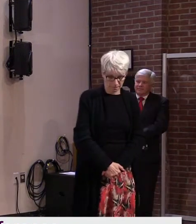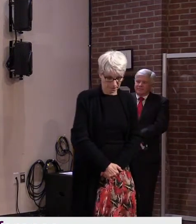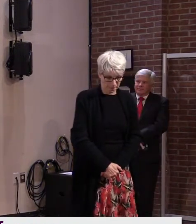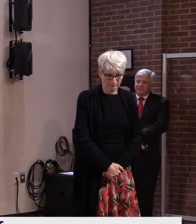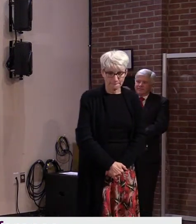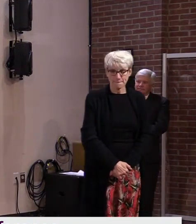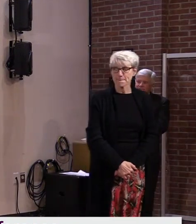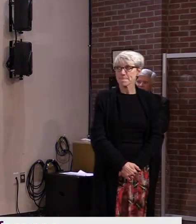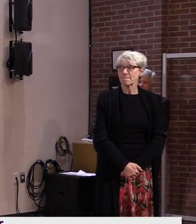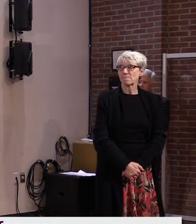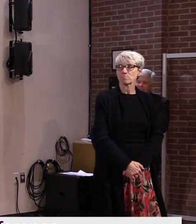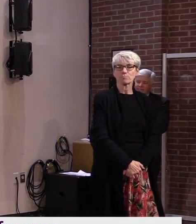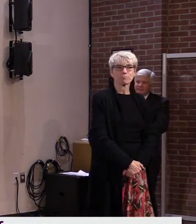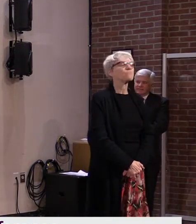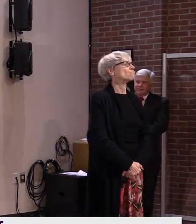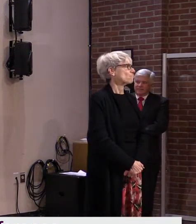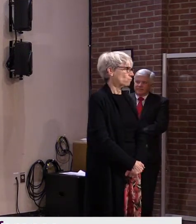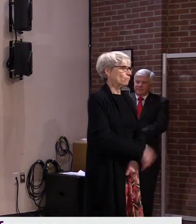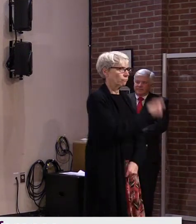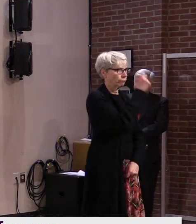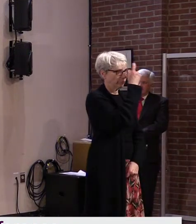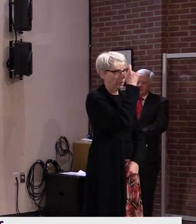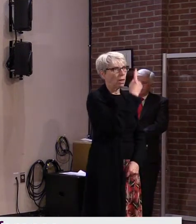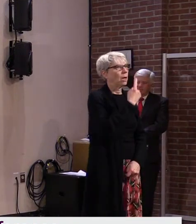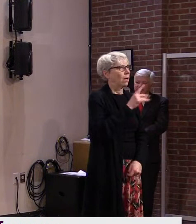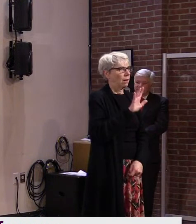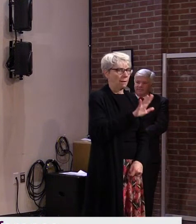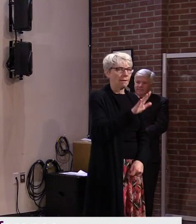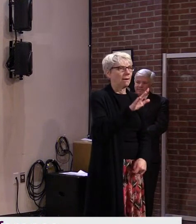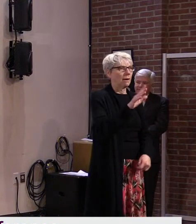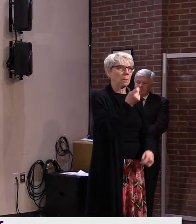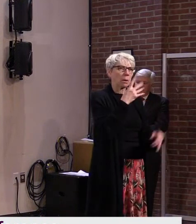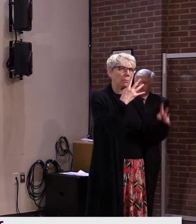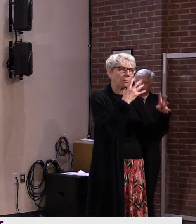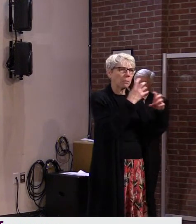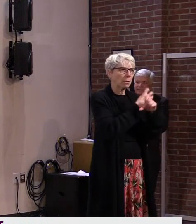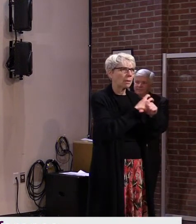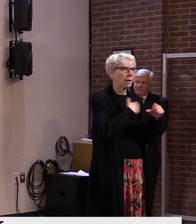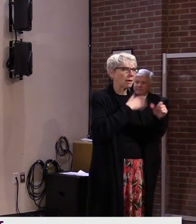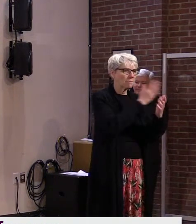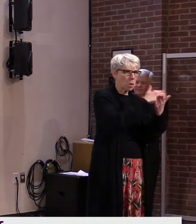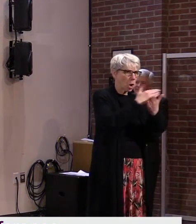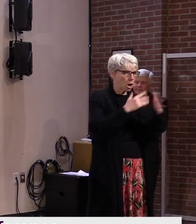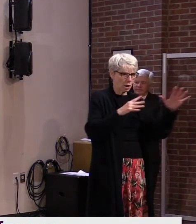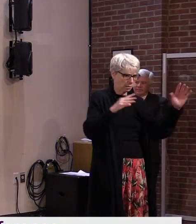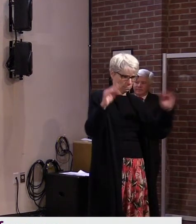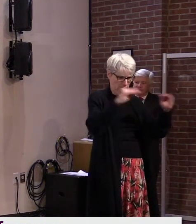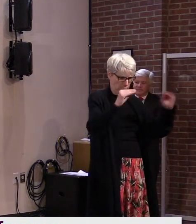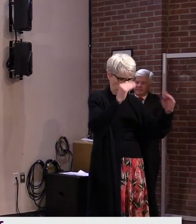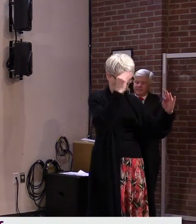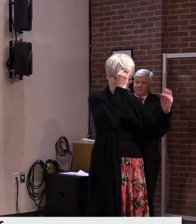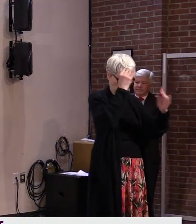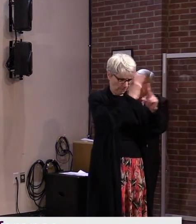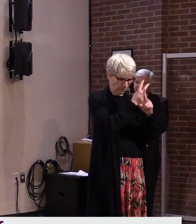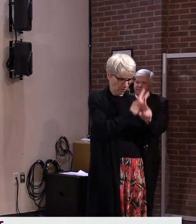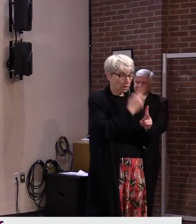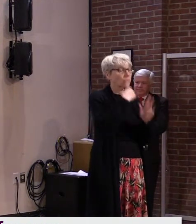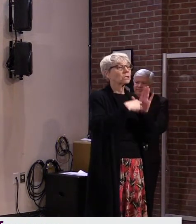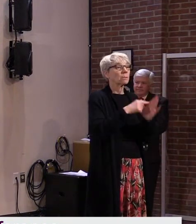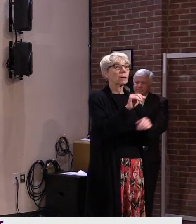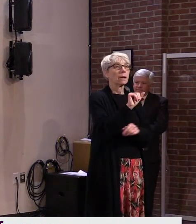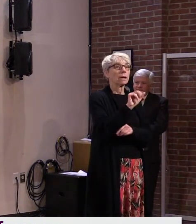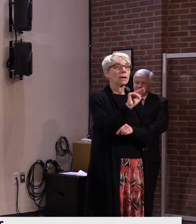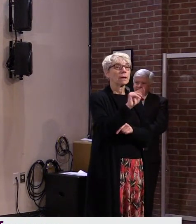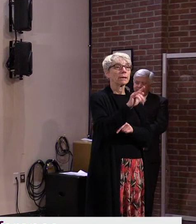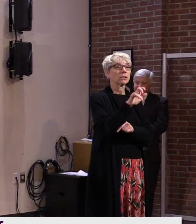Yeah, Calvin, we're putting this together with lots of different pieces. So there isn't a specific vendor, for example, on the antigen tests. We're